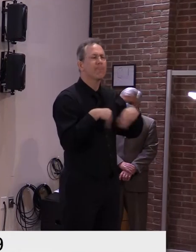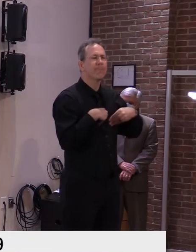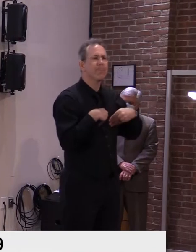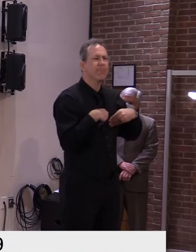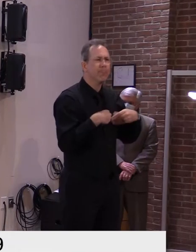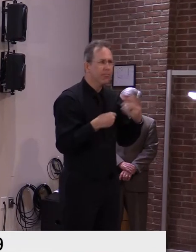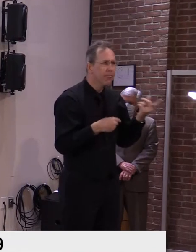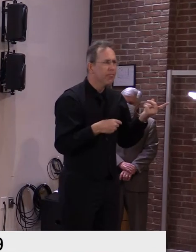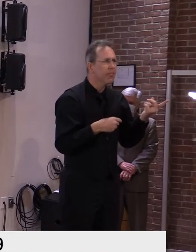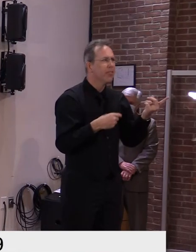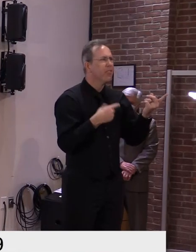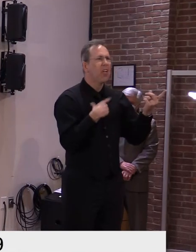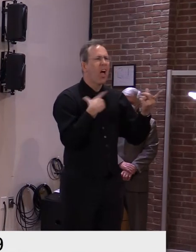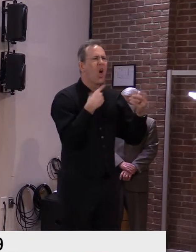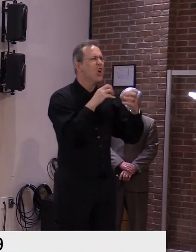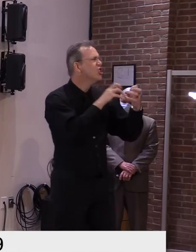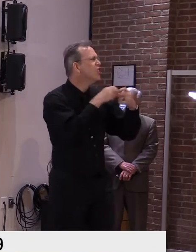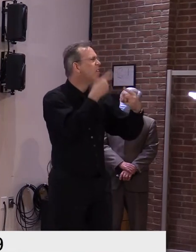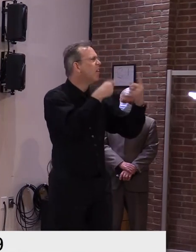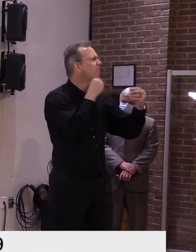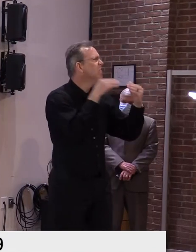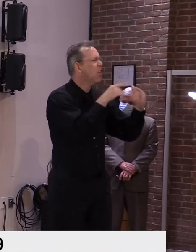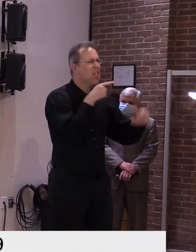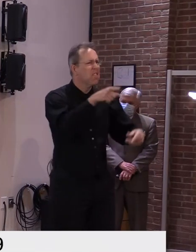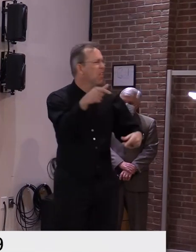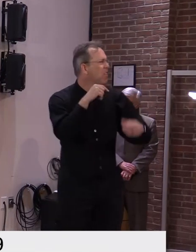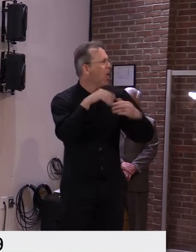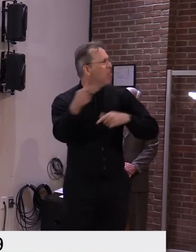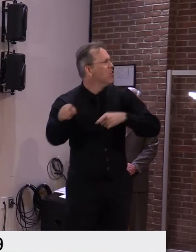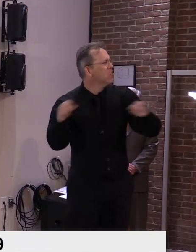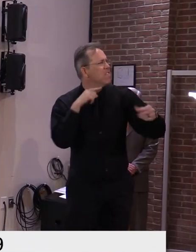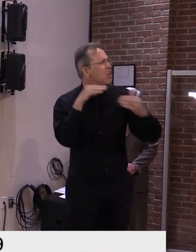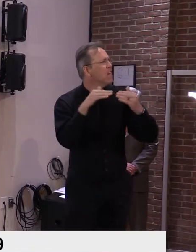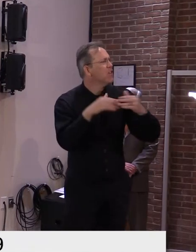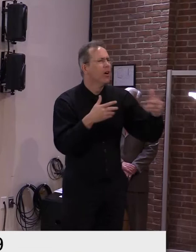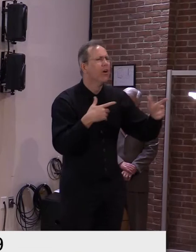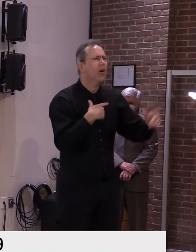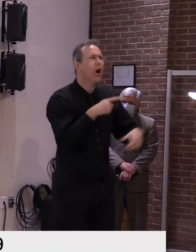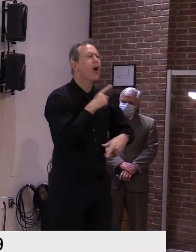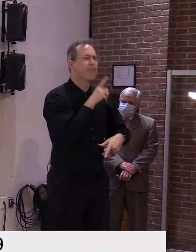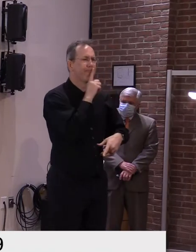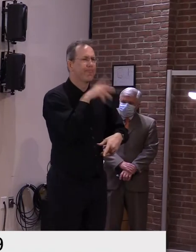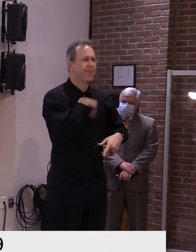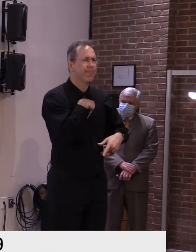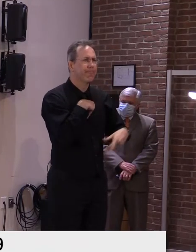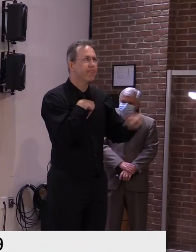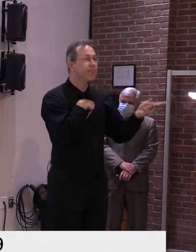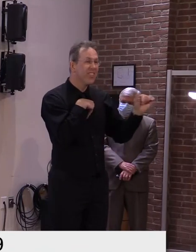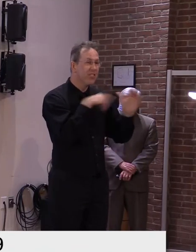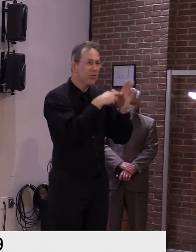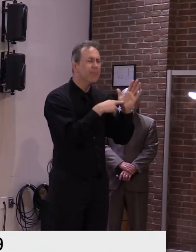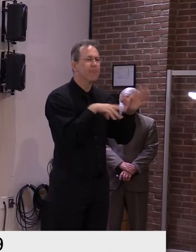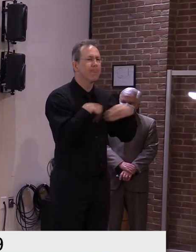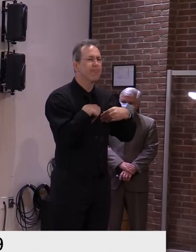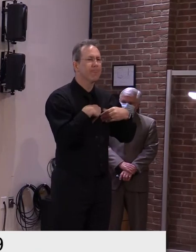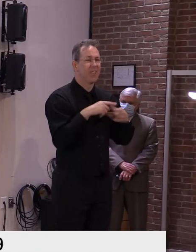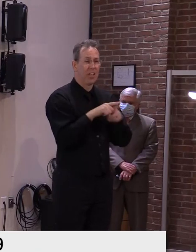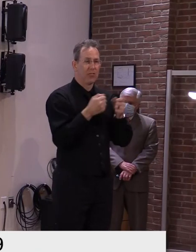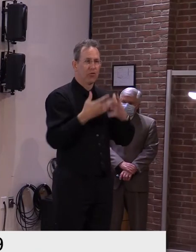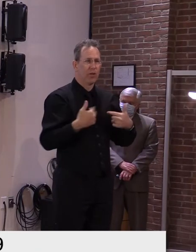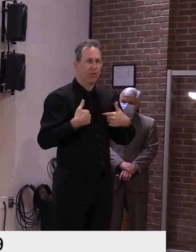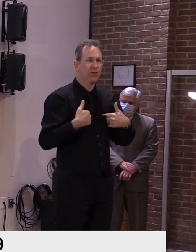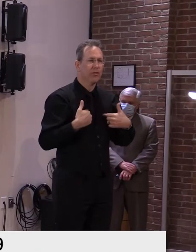my way, but that's just the way it is in life, and that's what I accepted when I decided to get on the